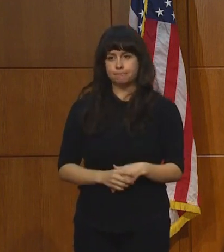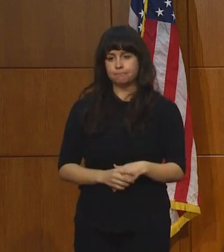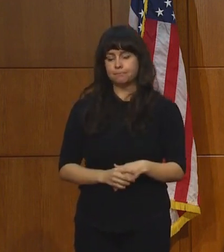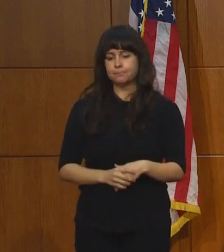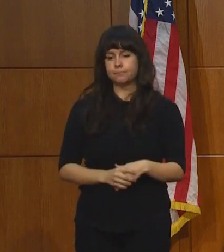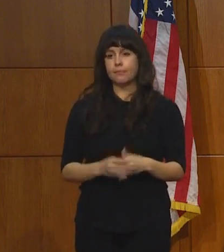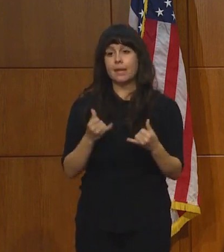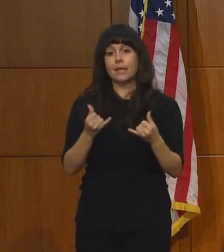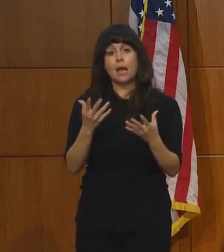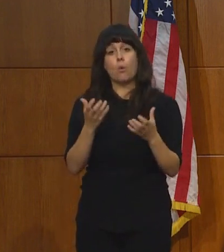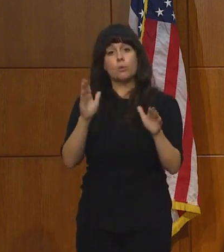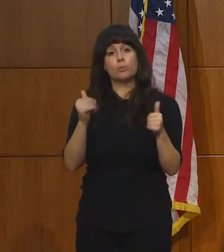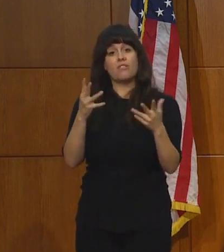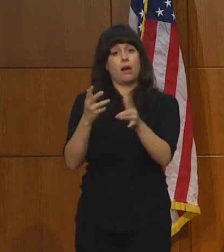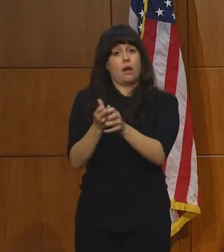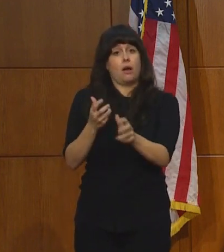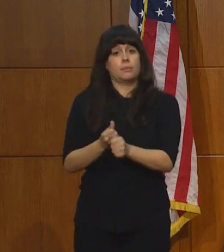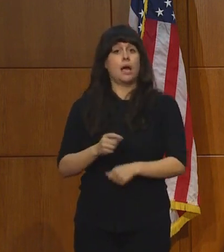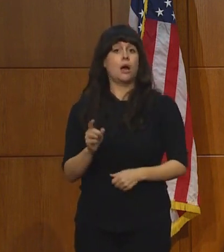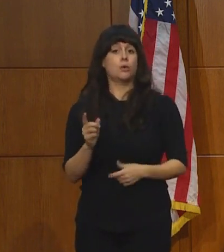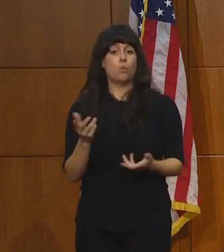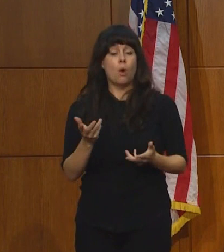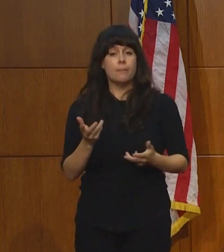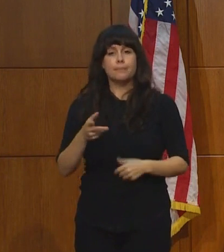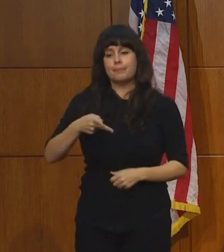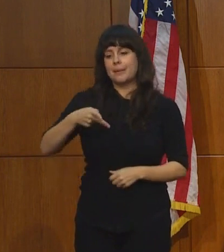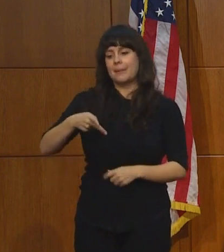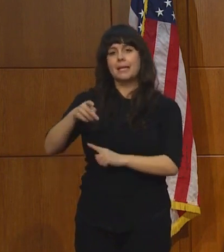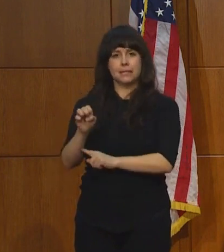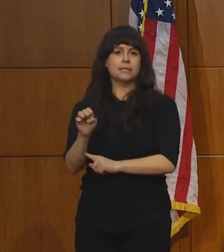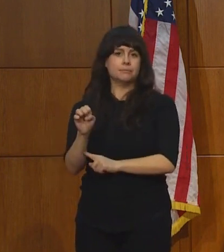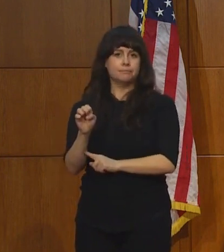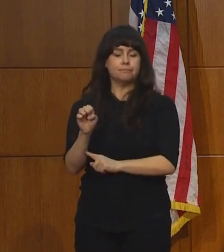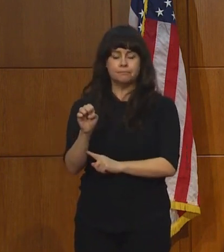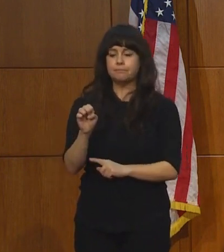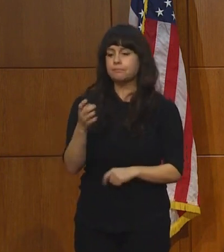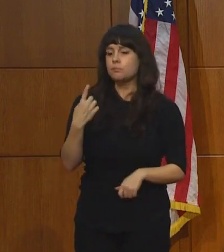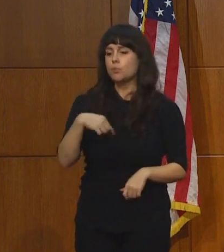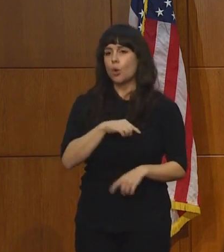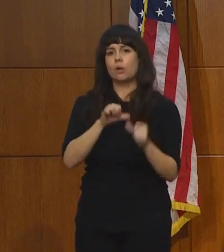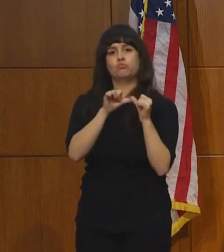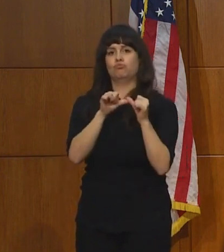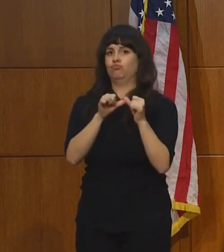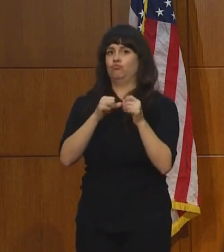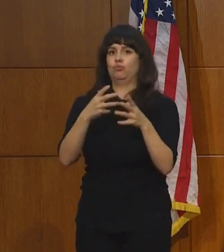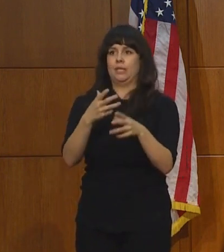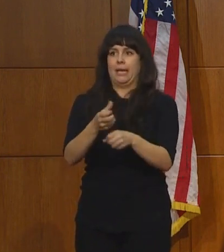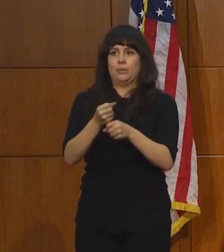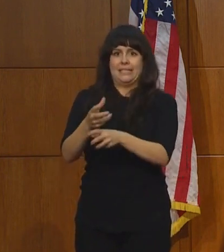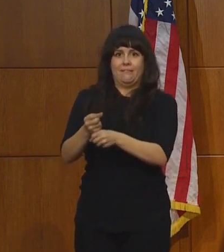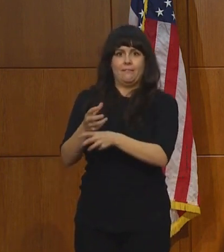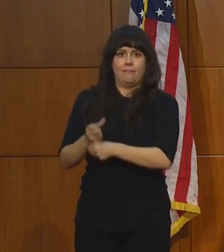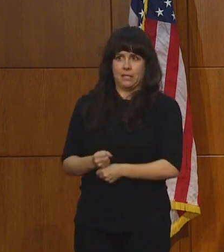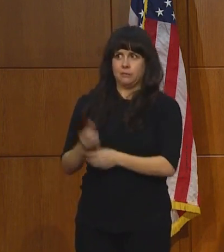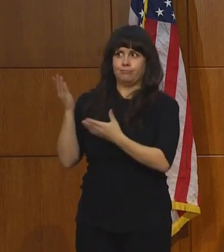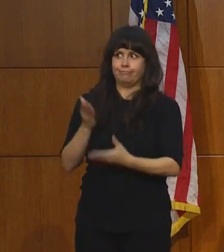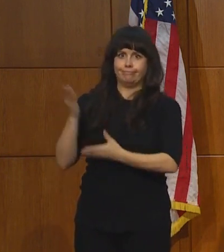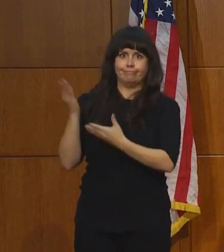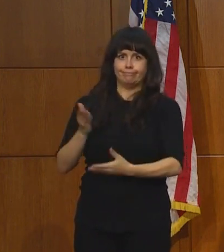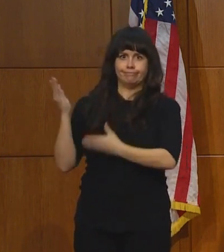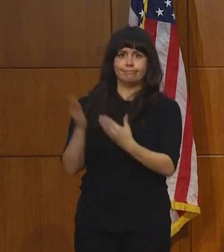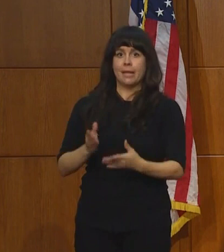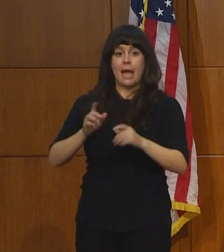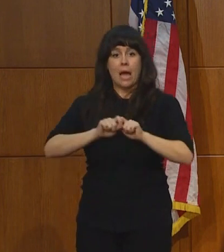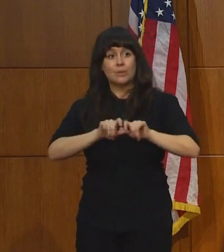also provide an update on PPE. We continue to get shipments in, and we're distributing those to